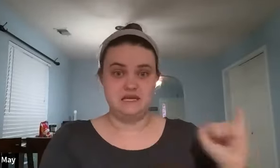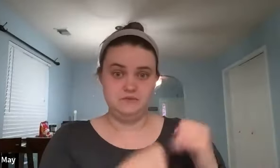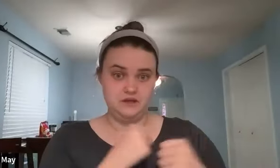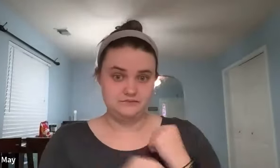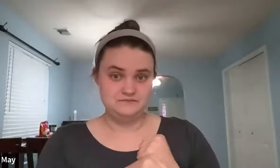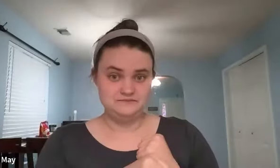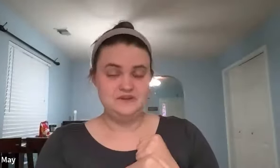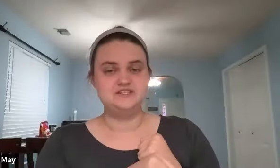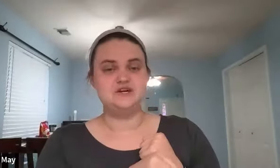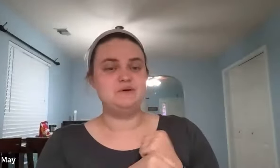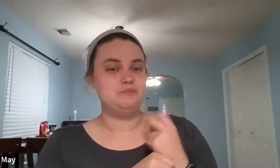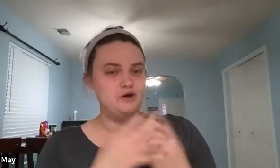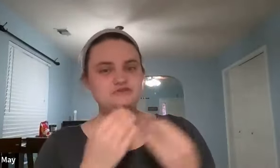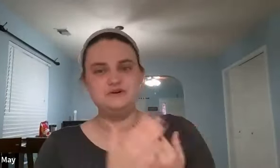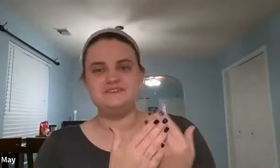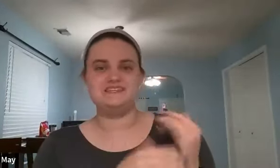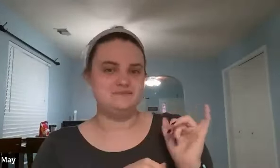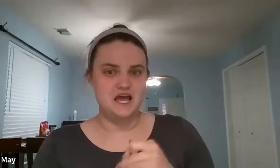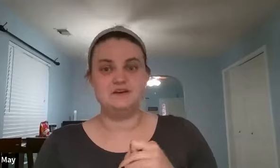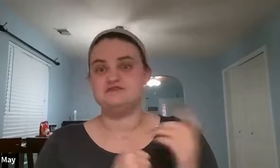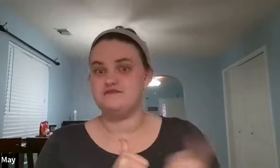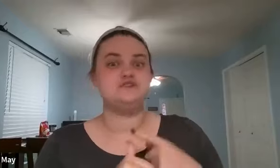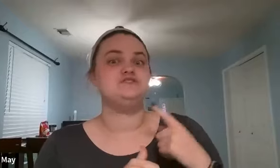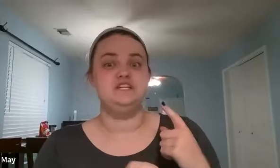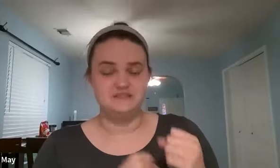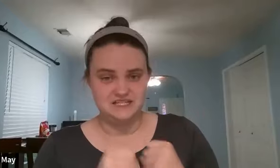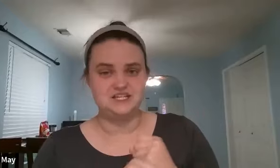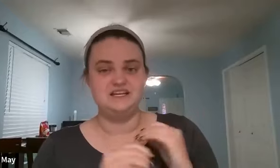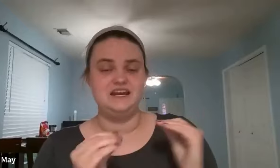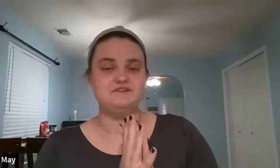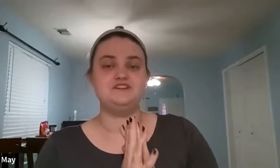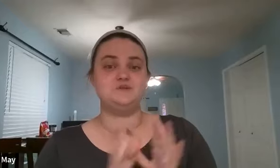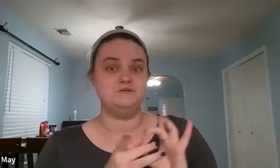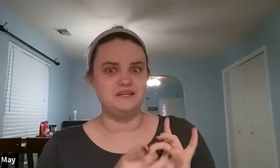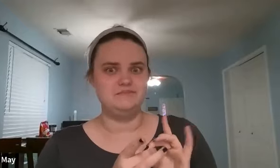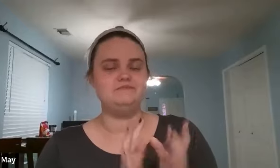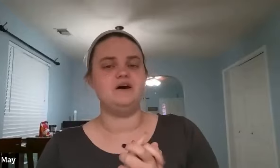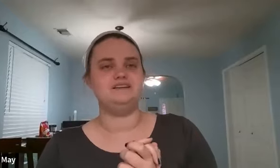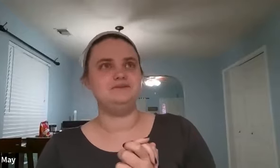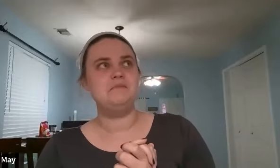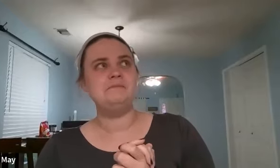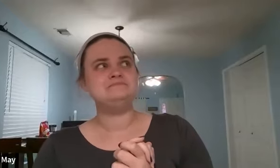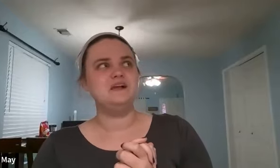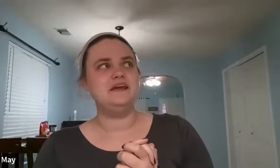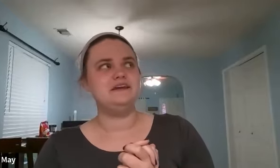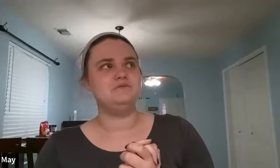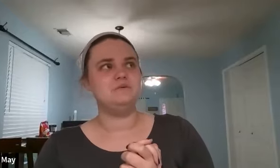same year. So we were both new at the same time and it was our first year teaching and everything. So we really bonded. And when we were